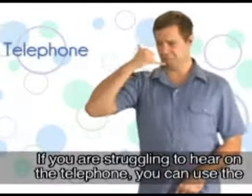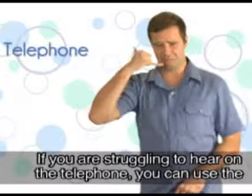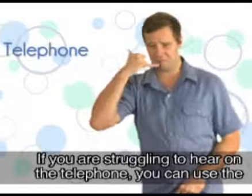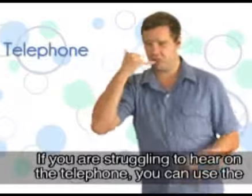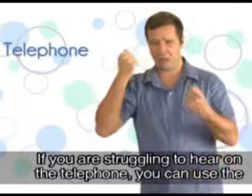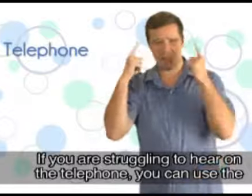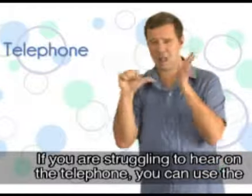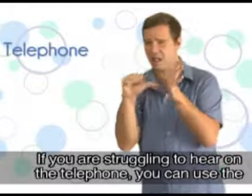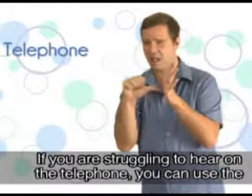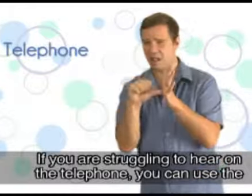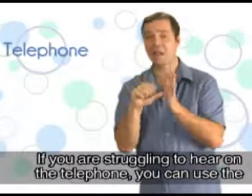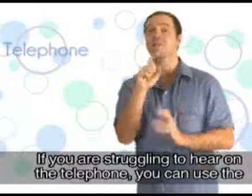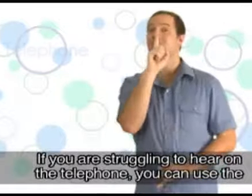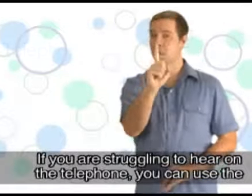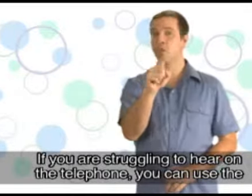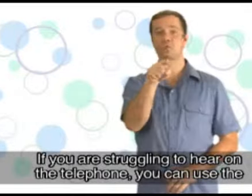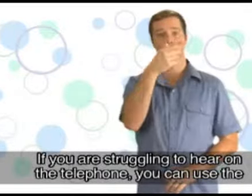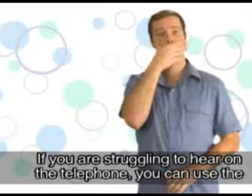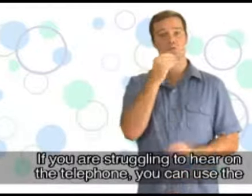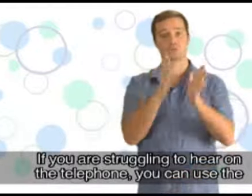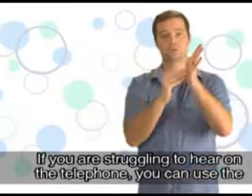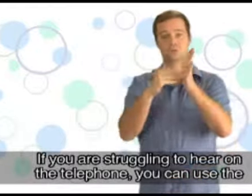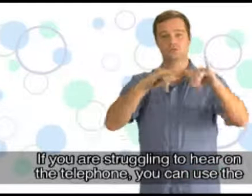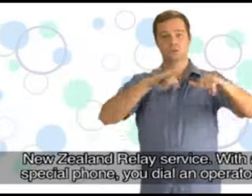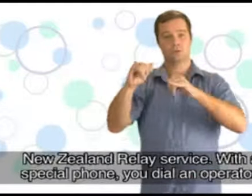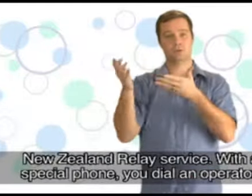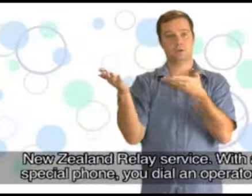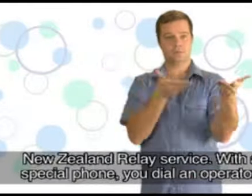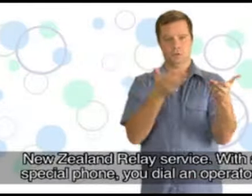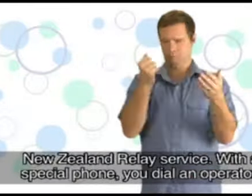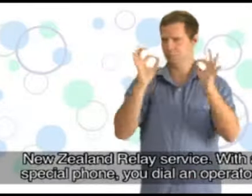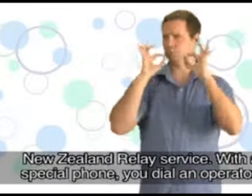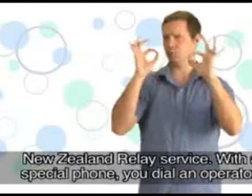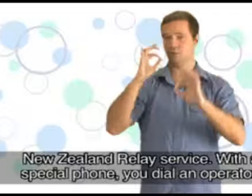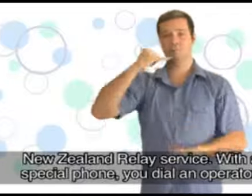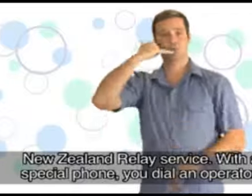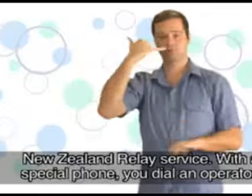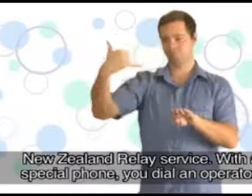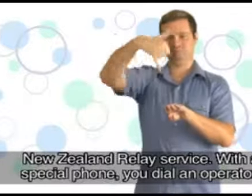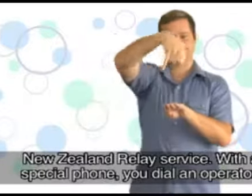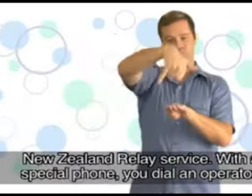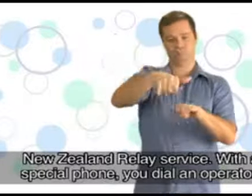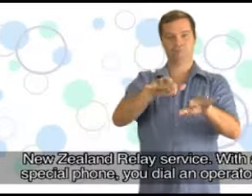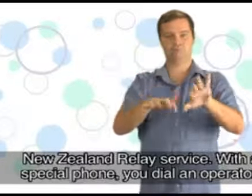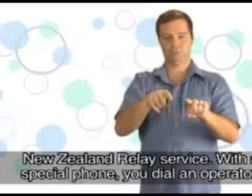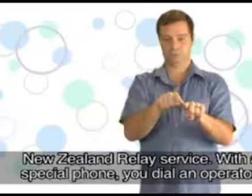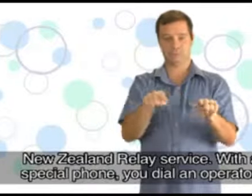If you are struggling to hear on the telephone, you can use the New Zealand Relay Service with a special phone. You dial an